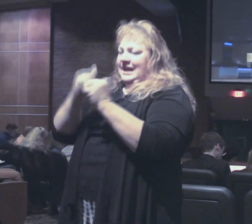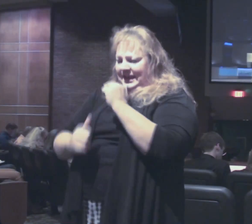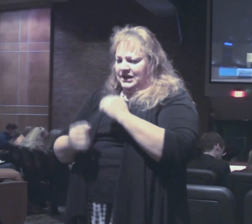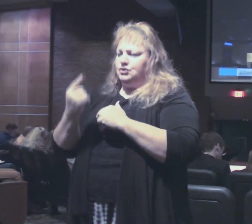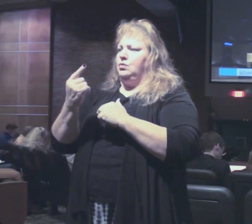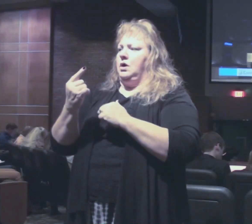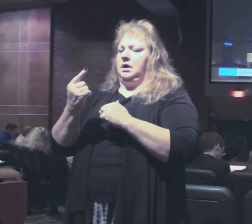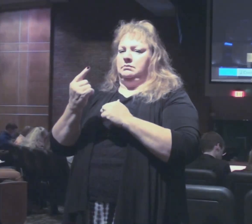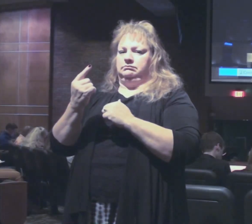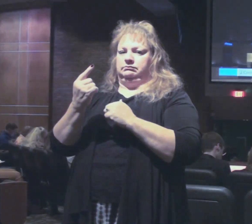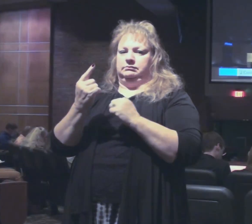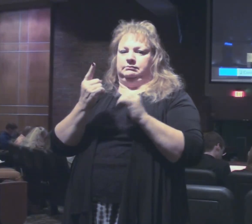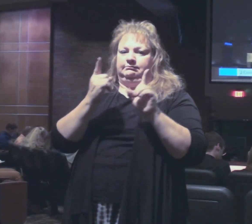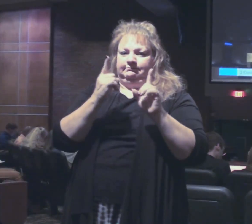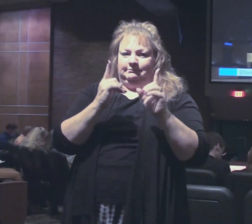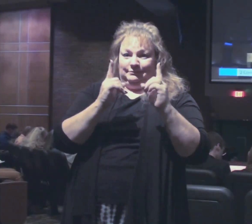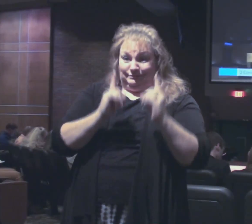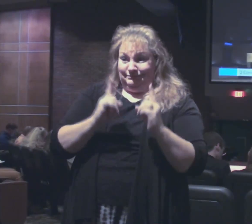one individually,